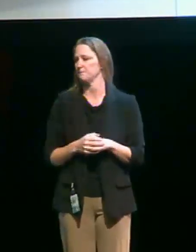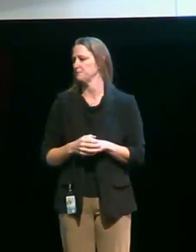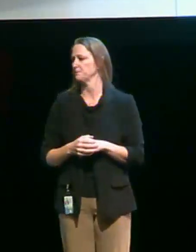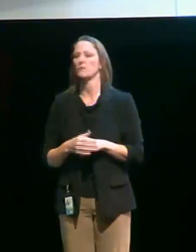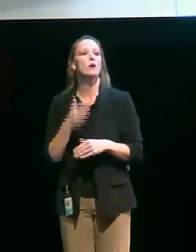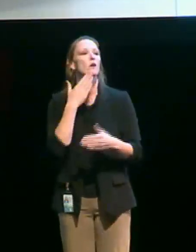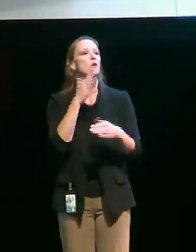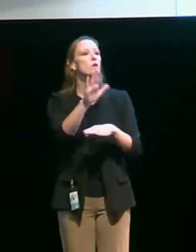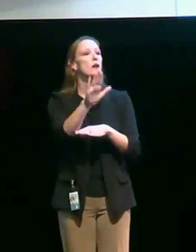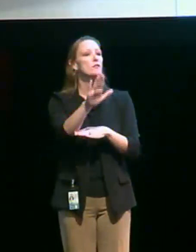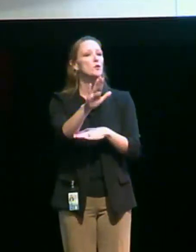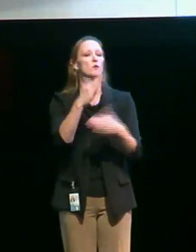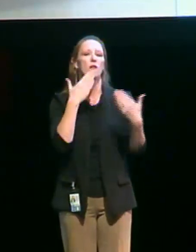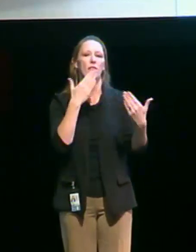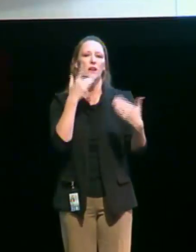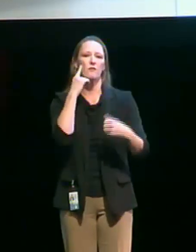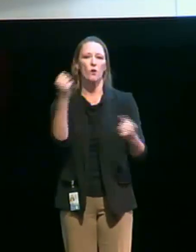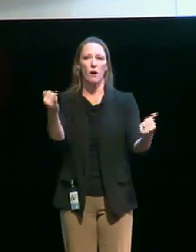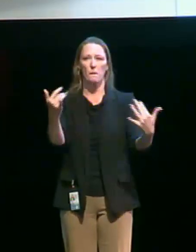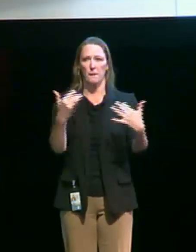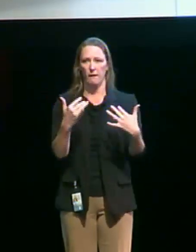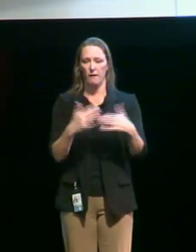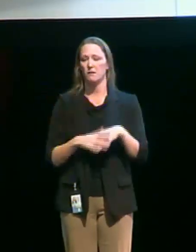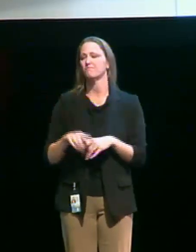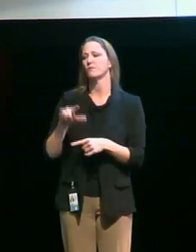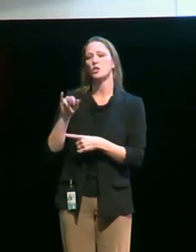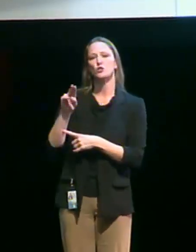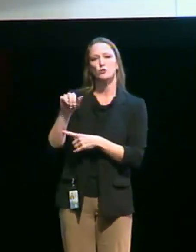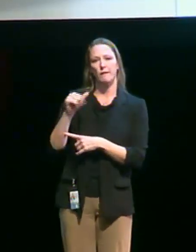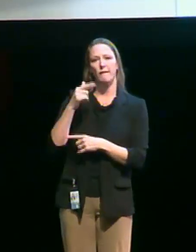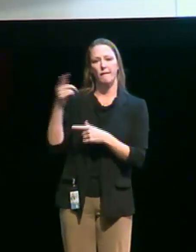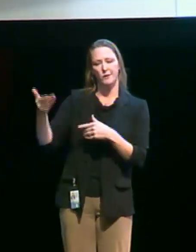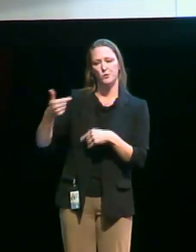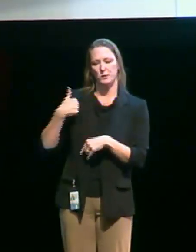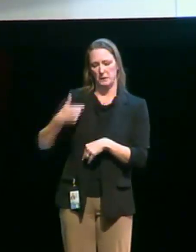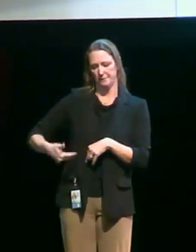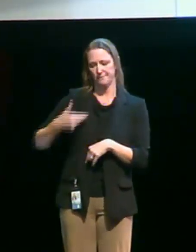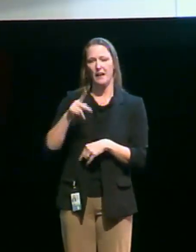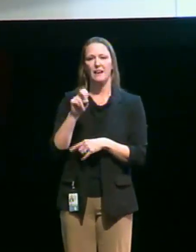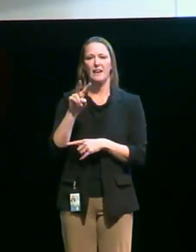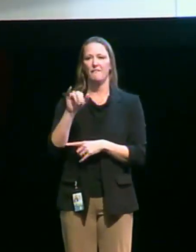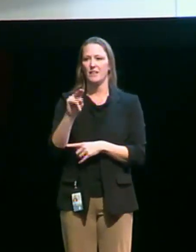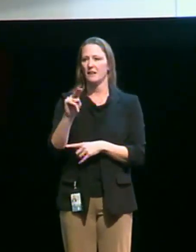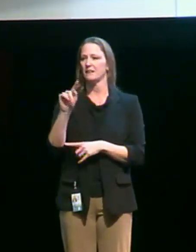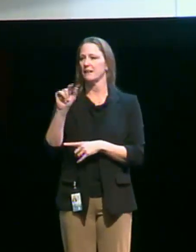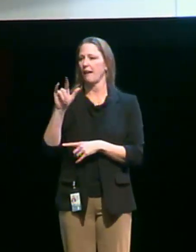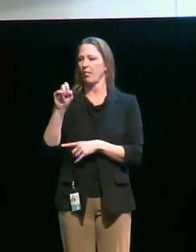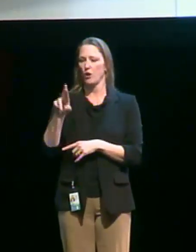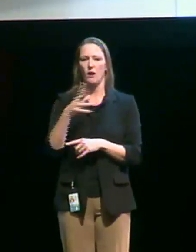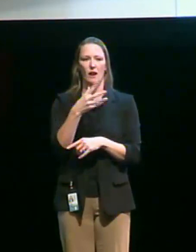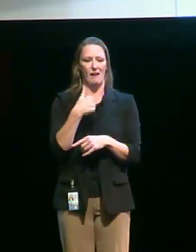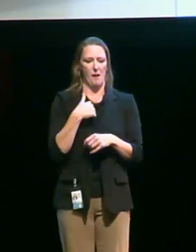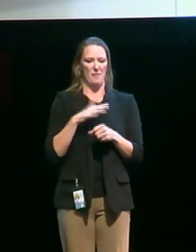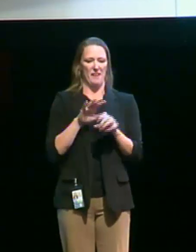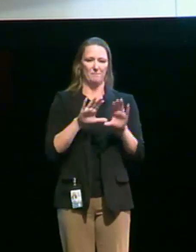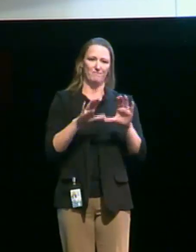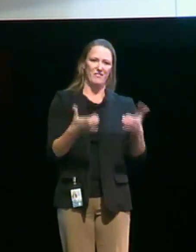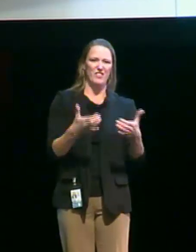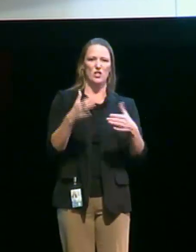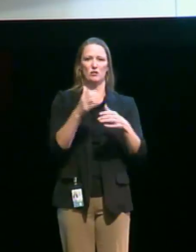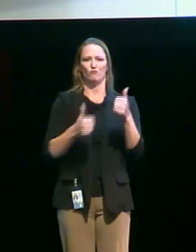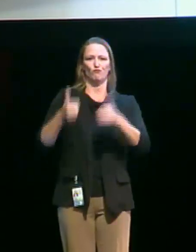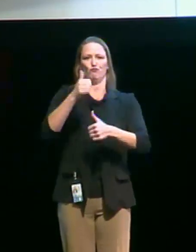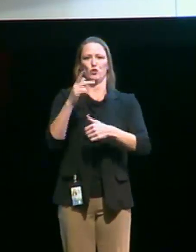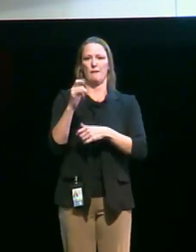Good afternoon, and thank you for being here this afternoon. As Gina said, my name's Kevin Taylor, and I'm the Division Chief for Operations at the Montecito Fire